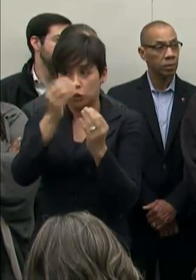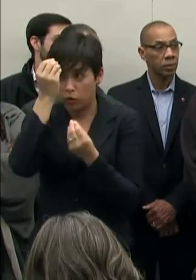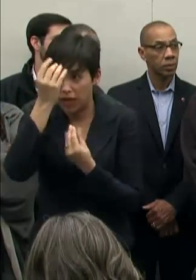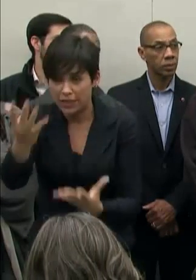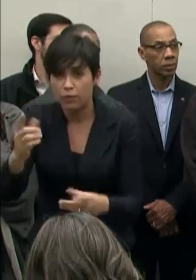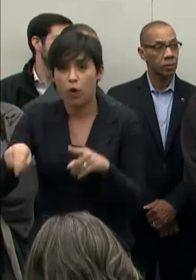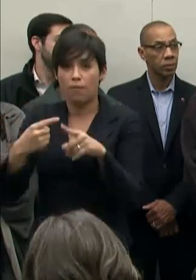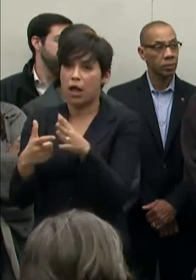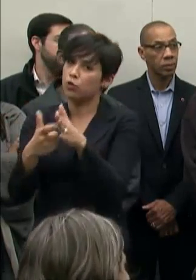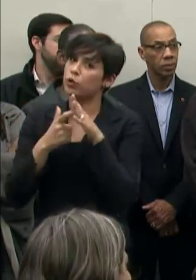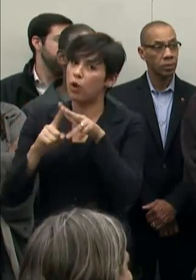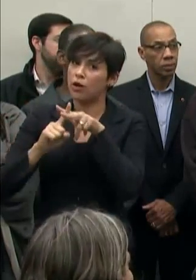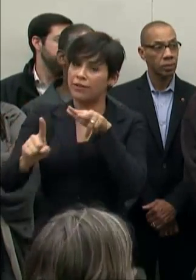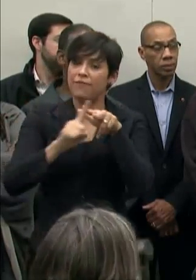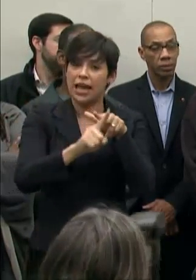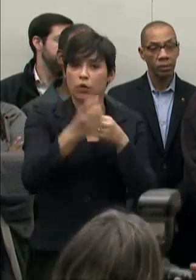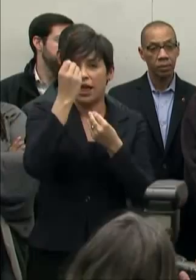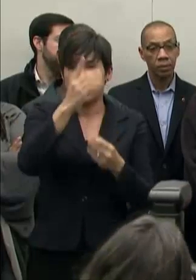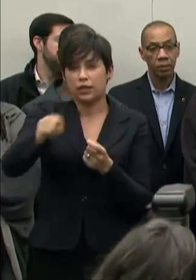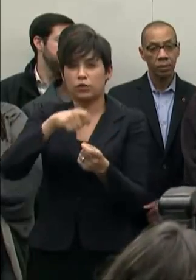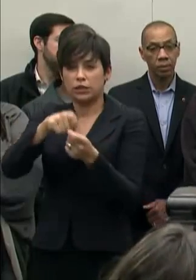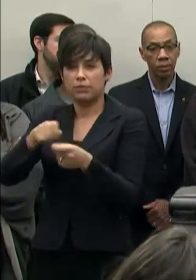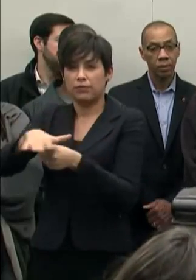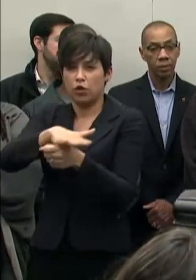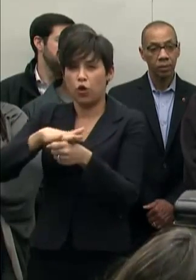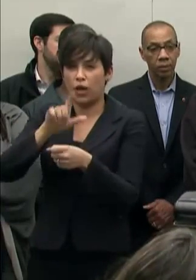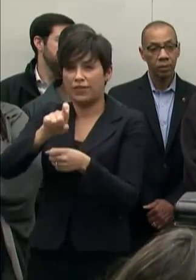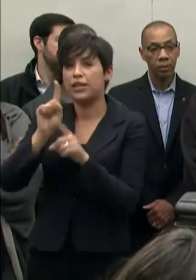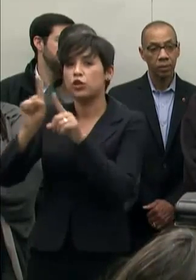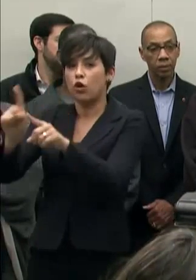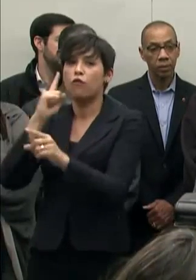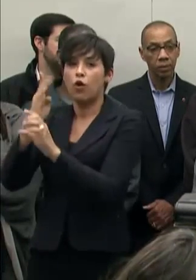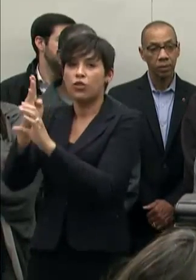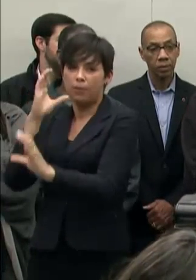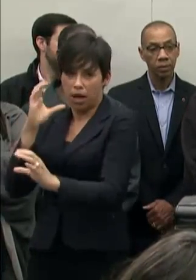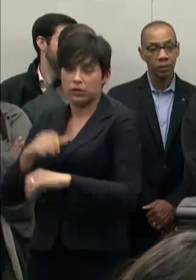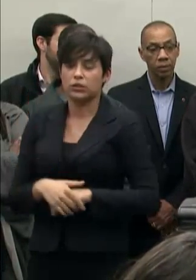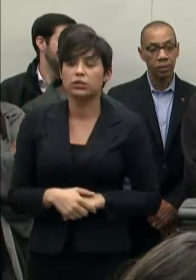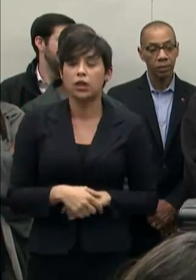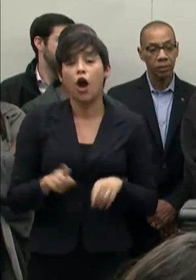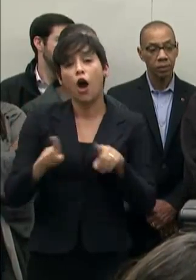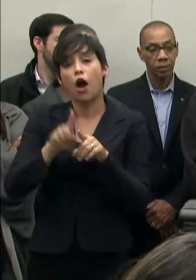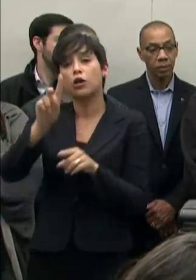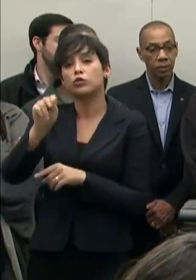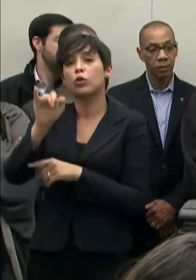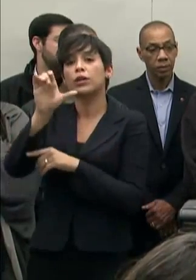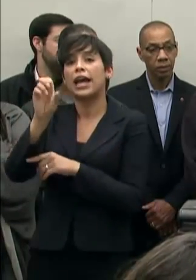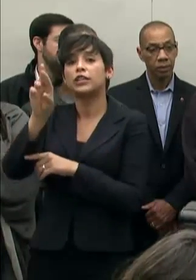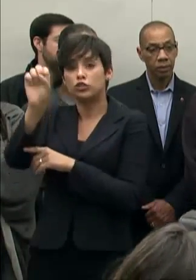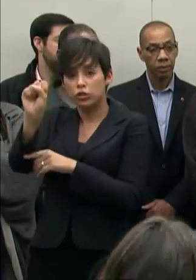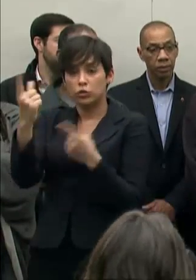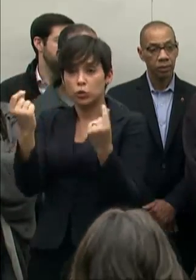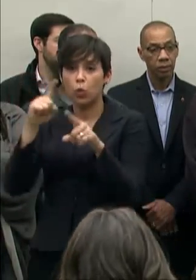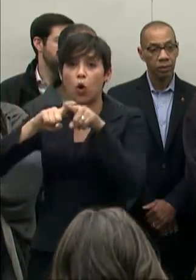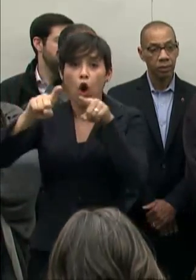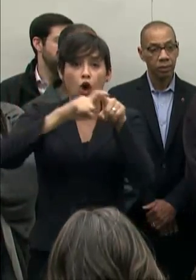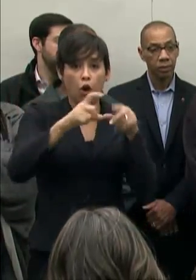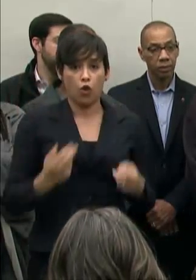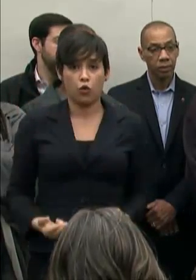evacuation and to let them know the location of buses to shelters. NYCHA is also making calls to residences telling them